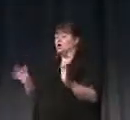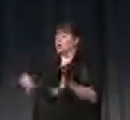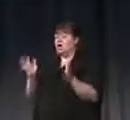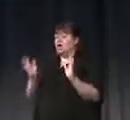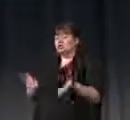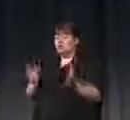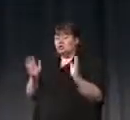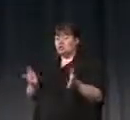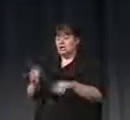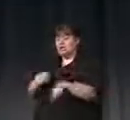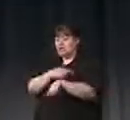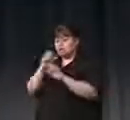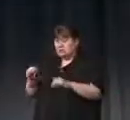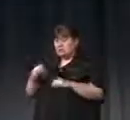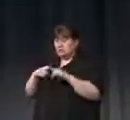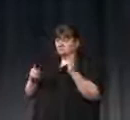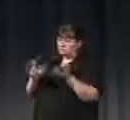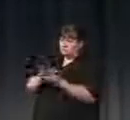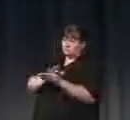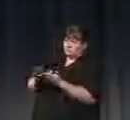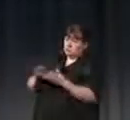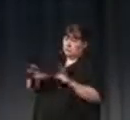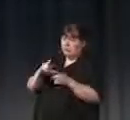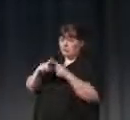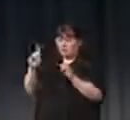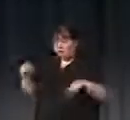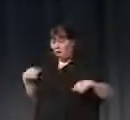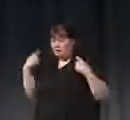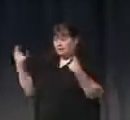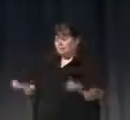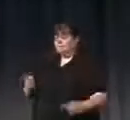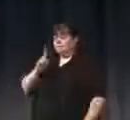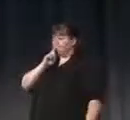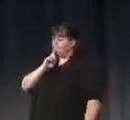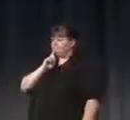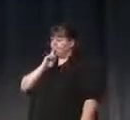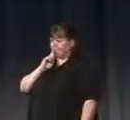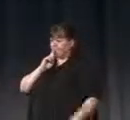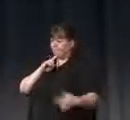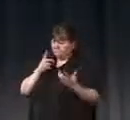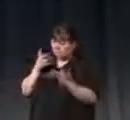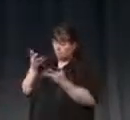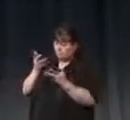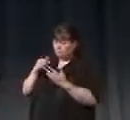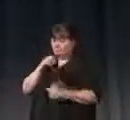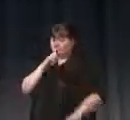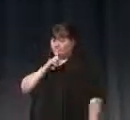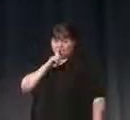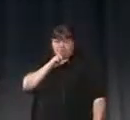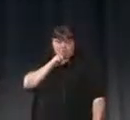it is a blessed boon to do so after being deprived all day of the chance of making themselves understood.